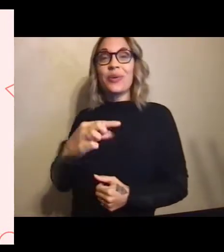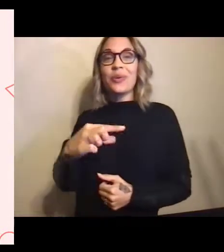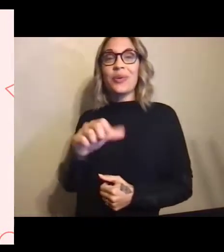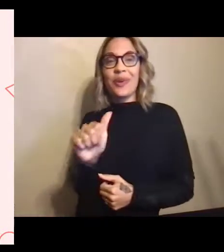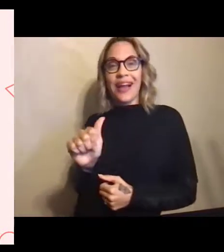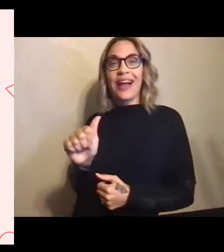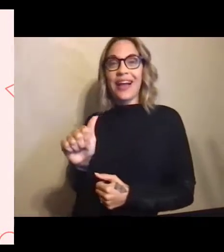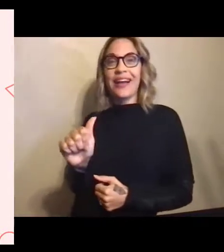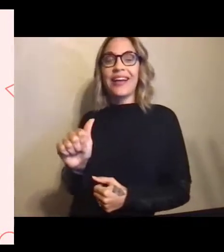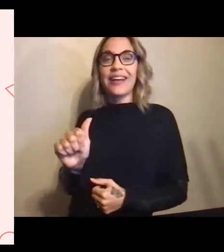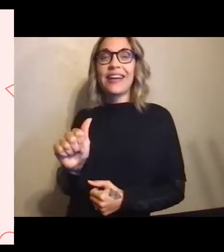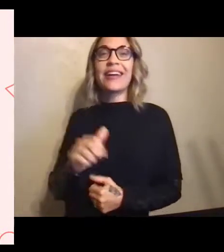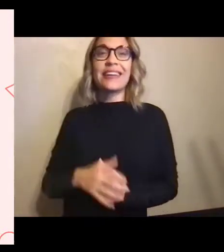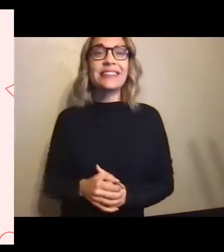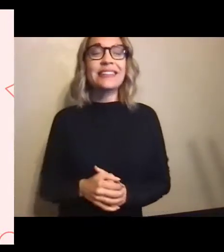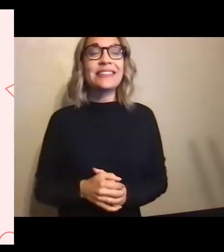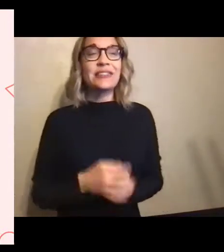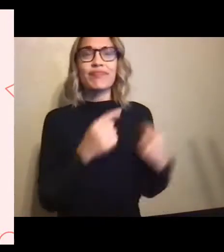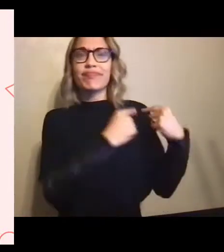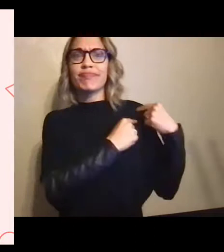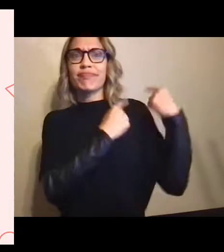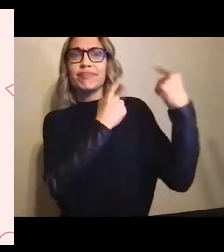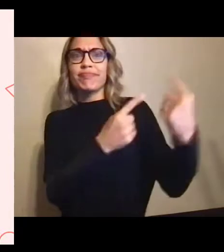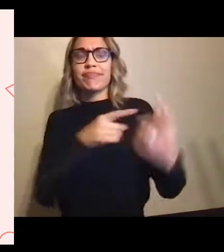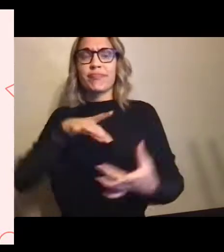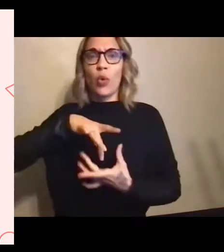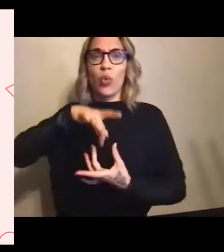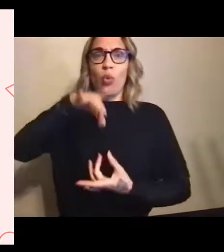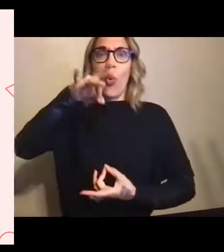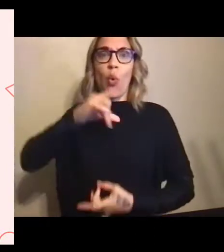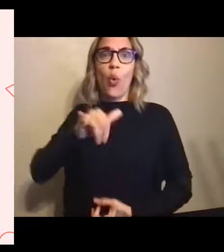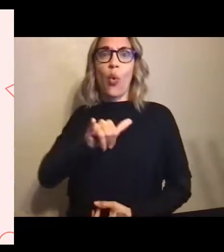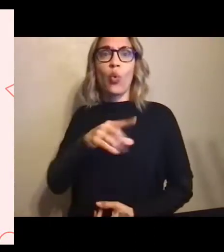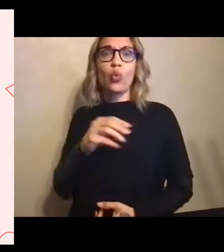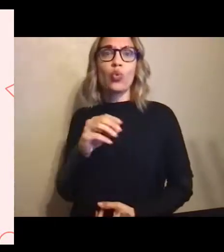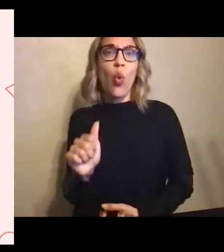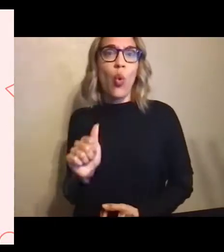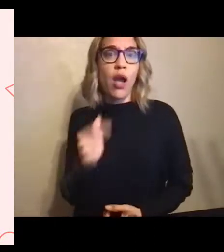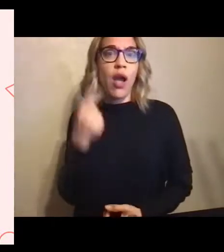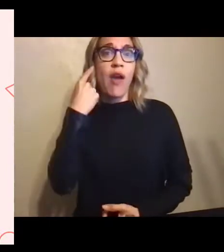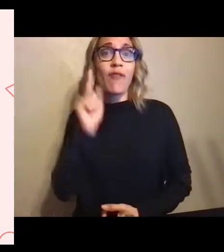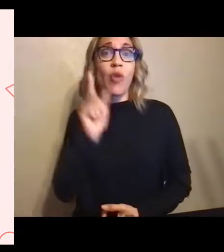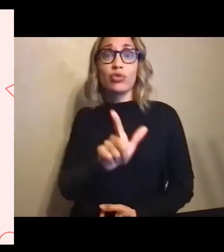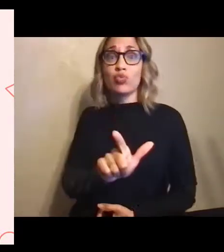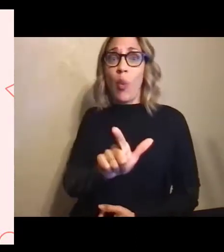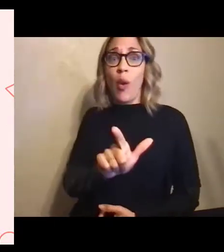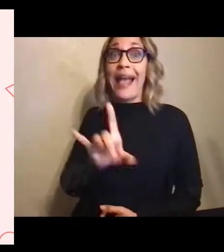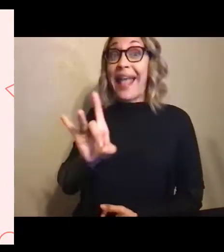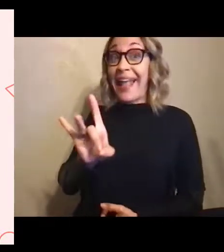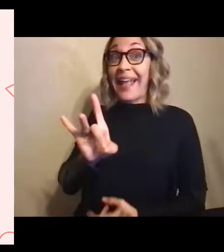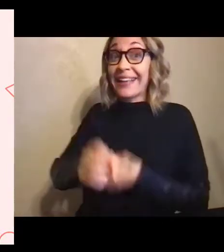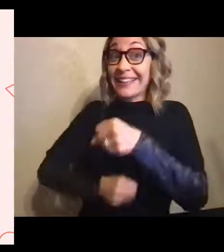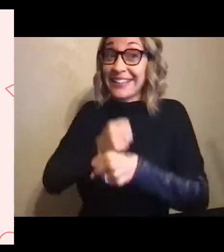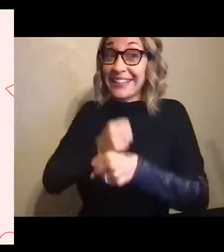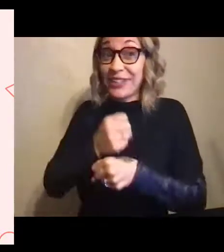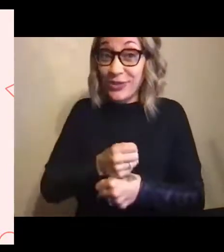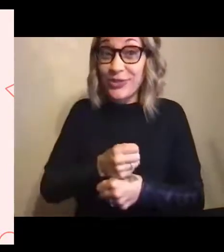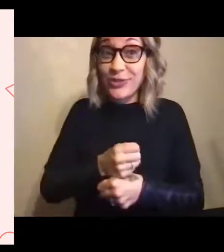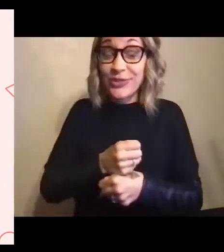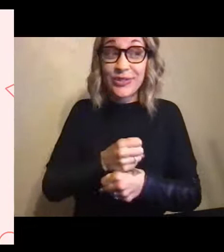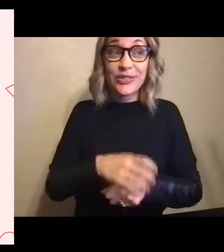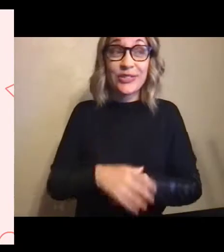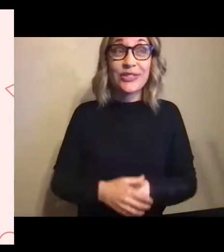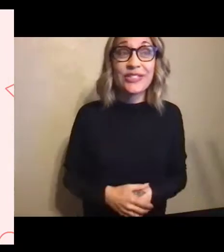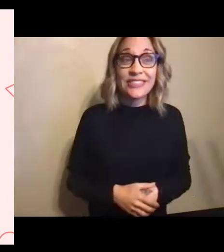this idea of yoga, being in touch. And yoga, I've been doing it for